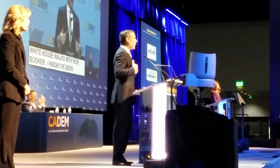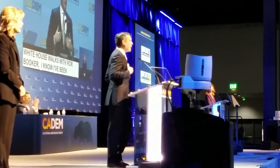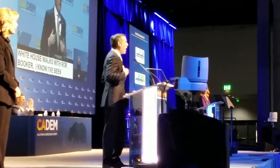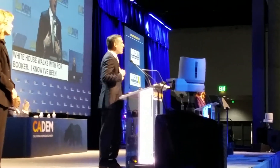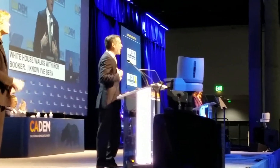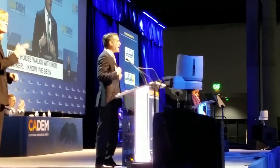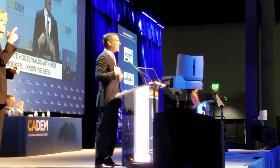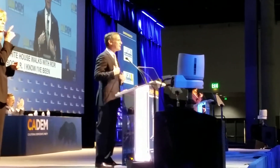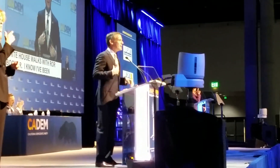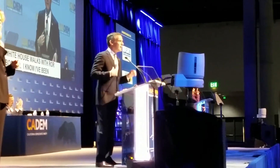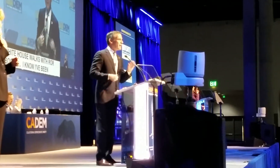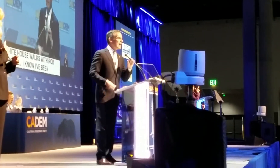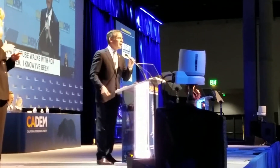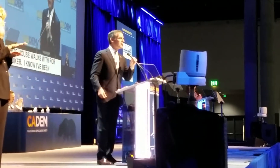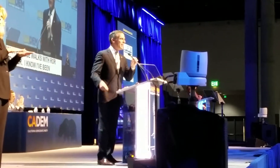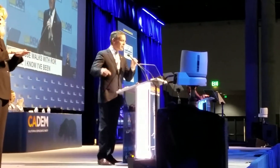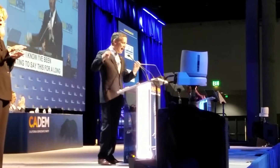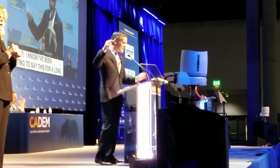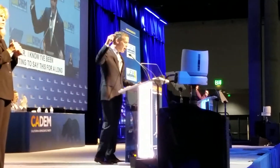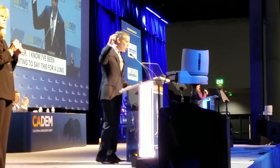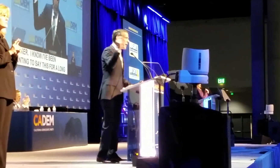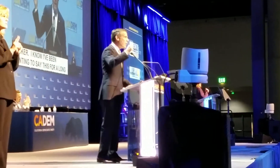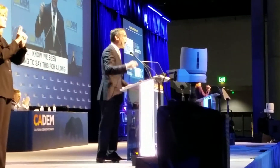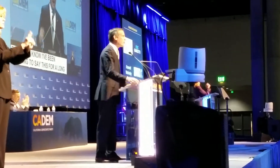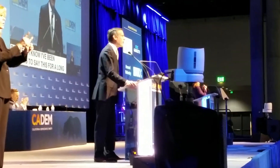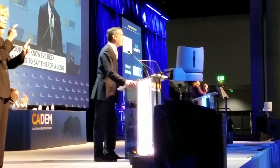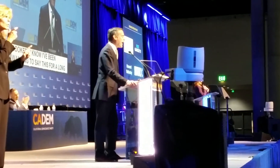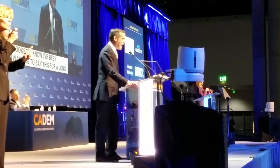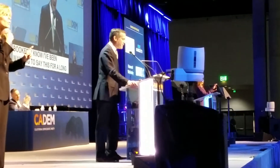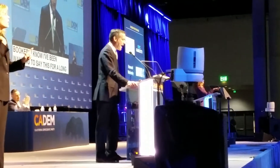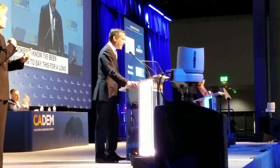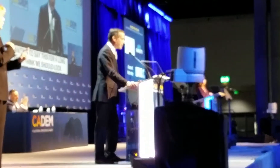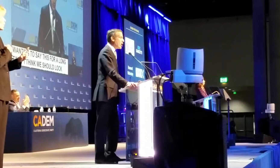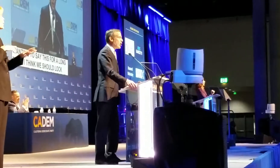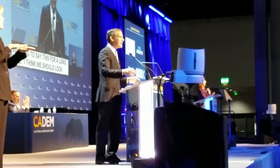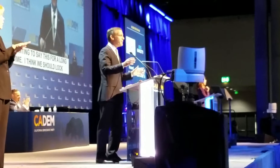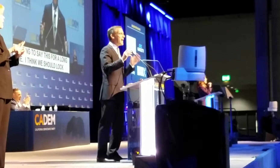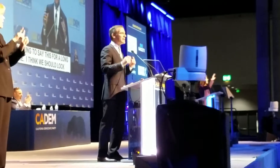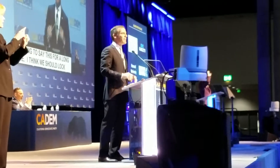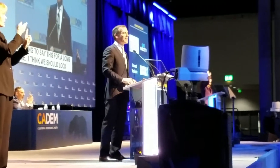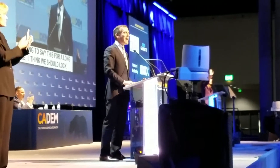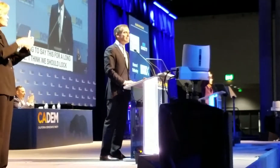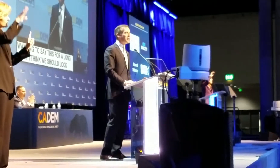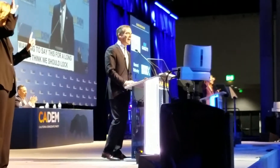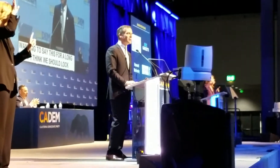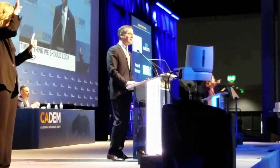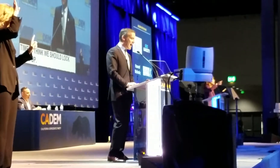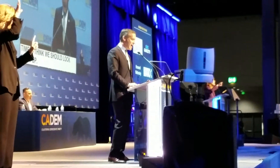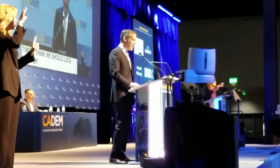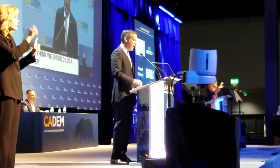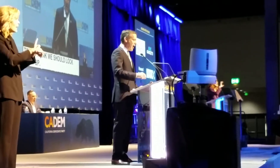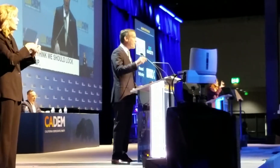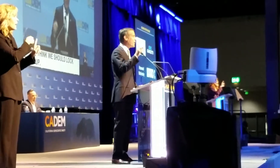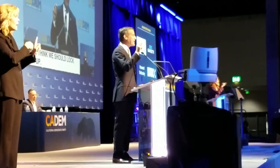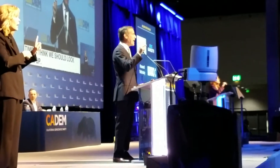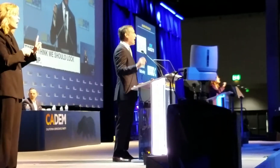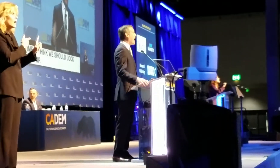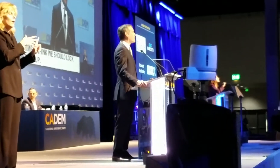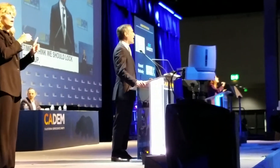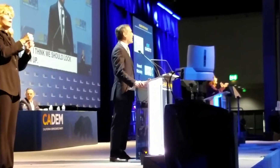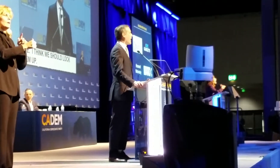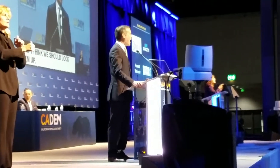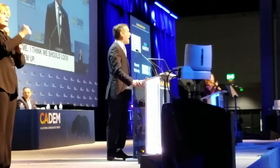Who do we walk with? Fellow Democrats, we walk with our firefighters who, in the face of a climate change denier, are putting